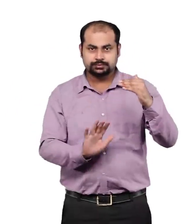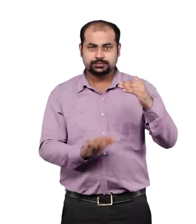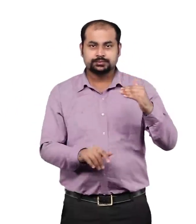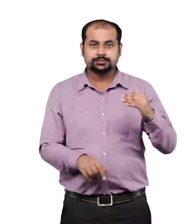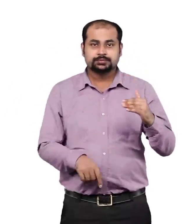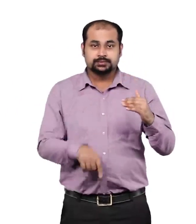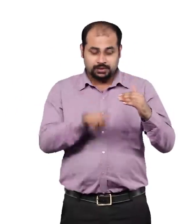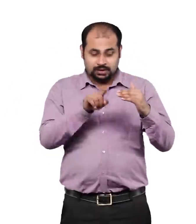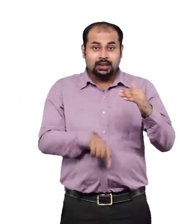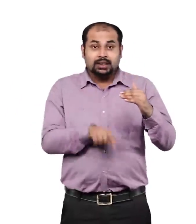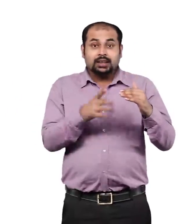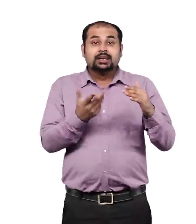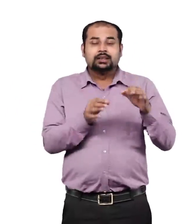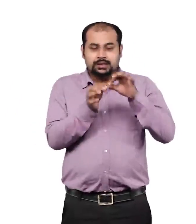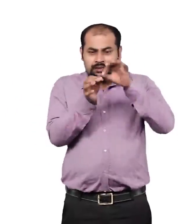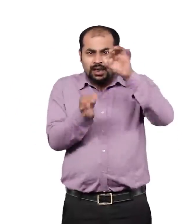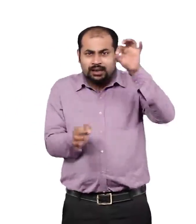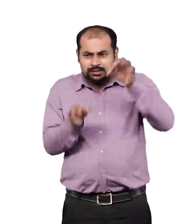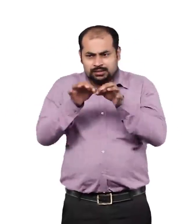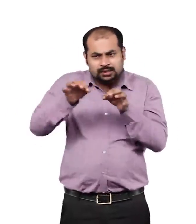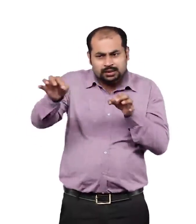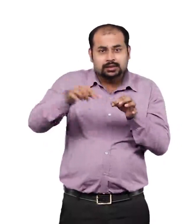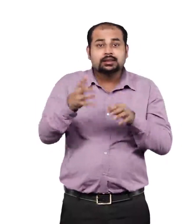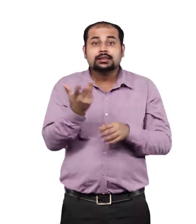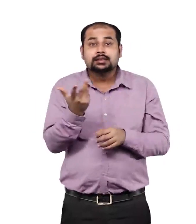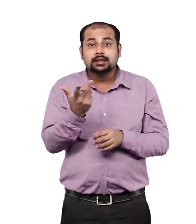below. Find the length to check your answer."